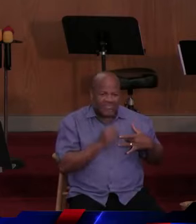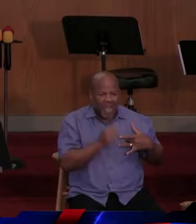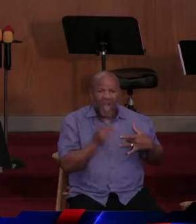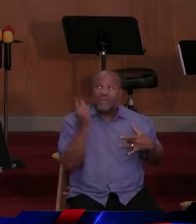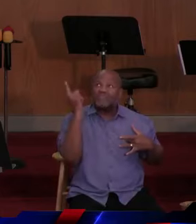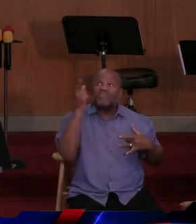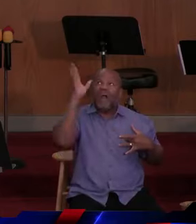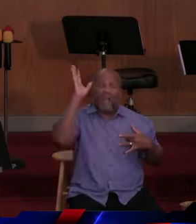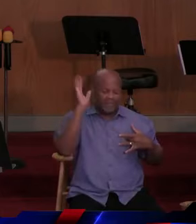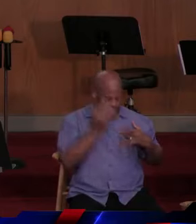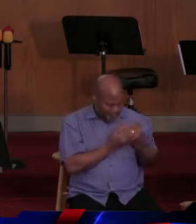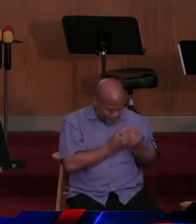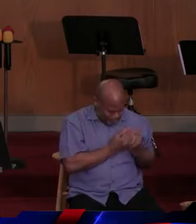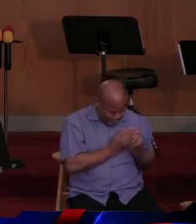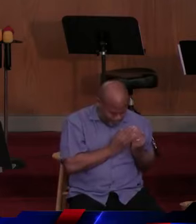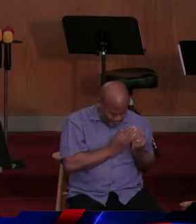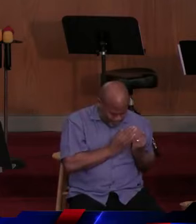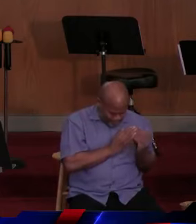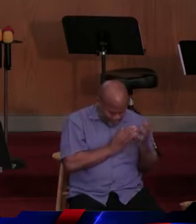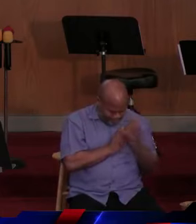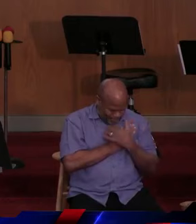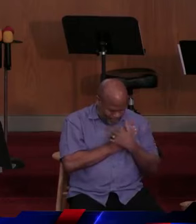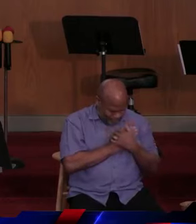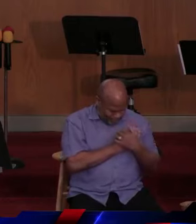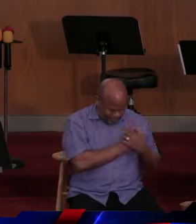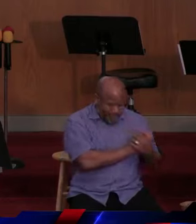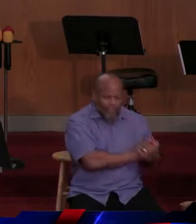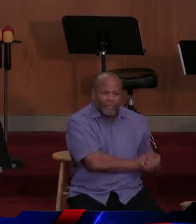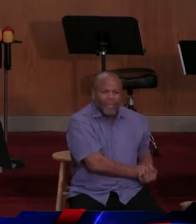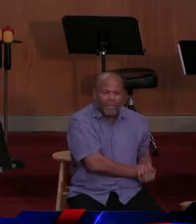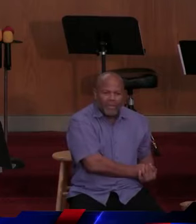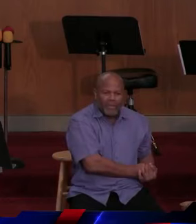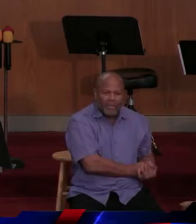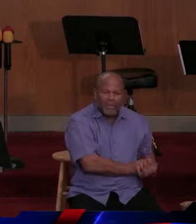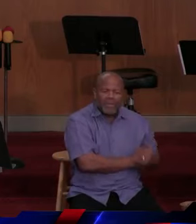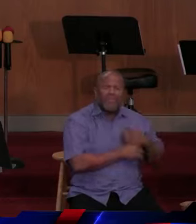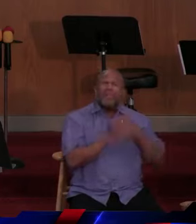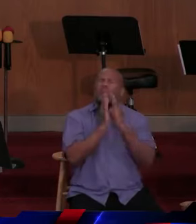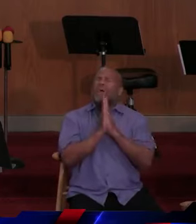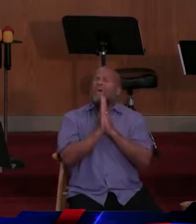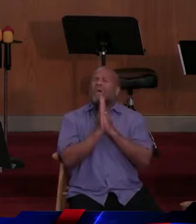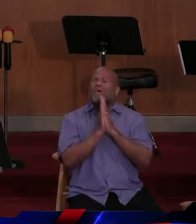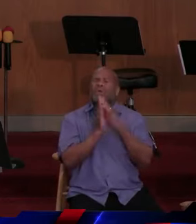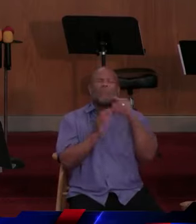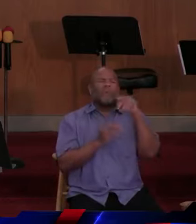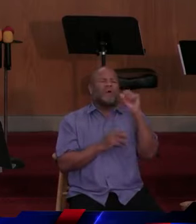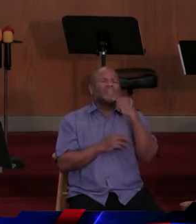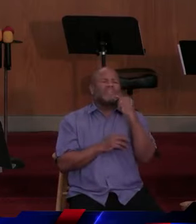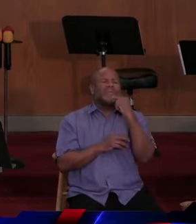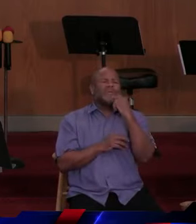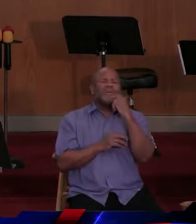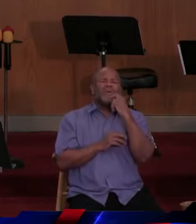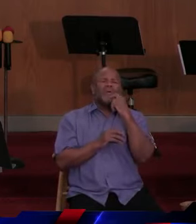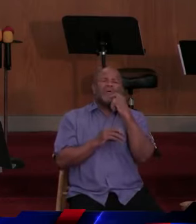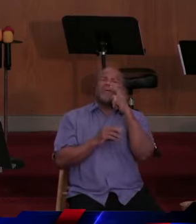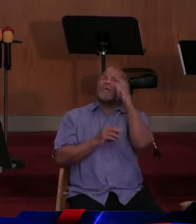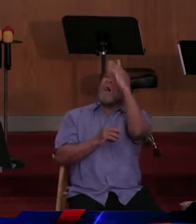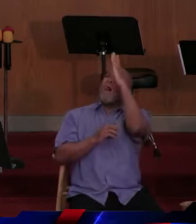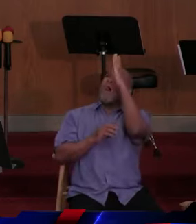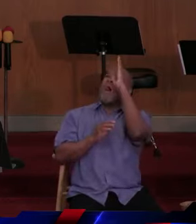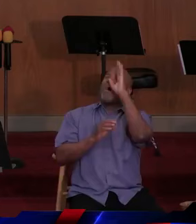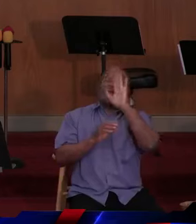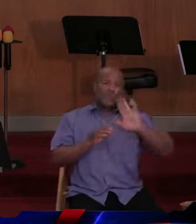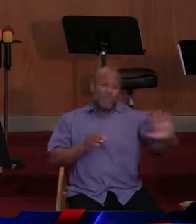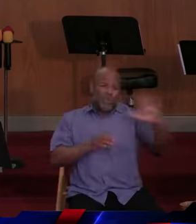in Ephesians, my prayer is that God would open the eyes of your heart. Amen. So first